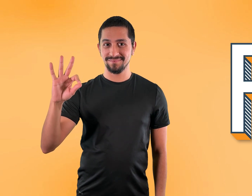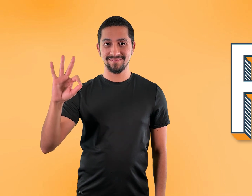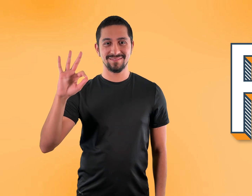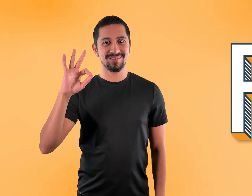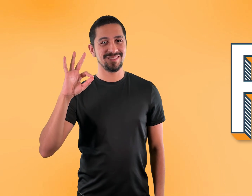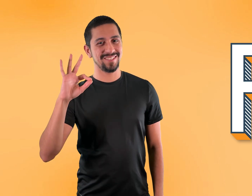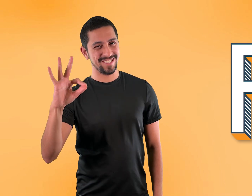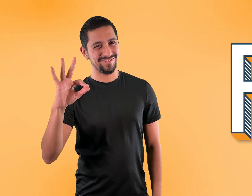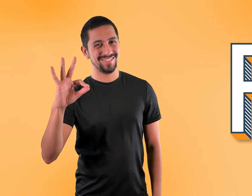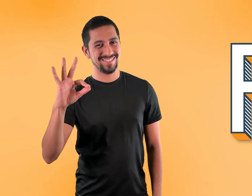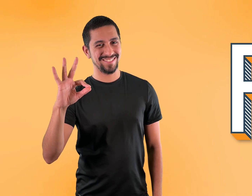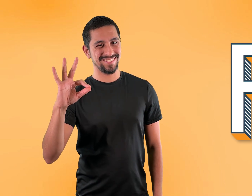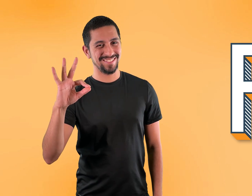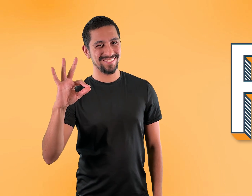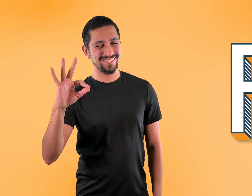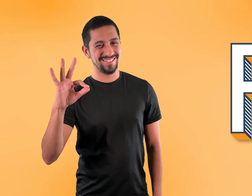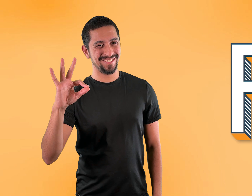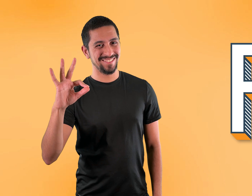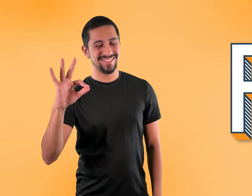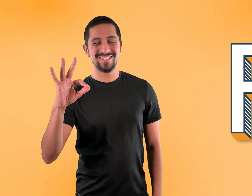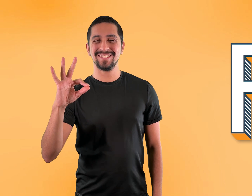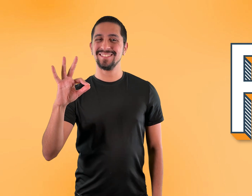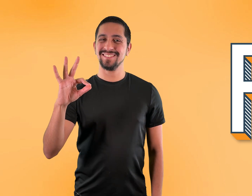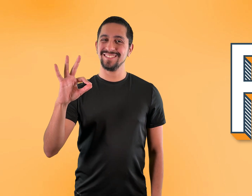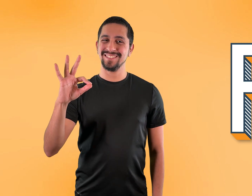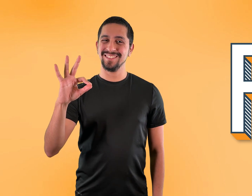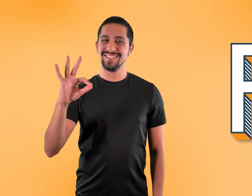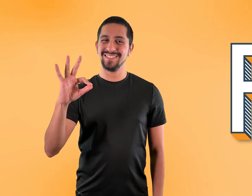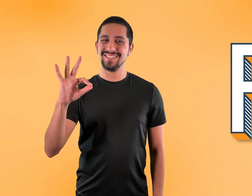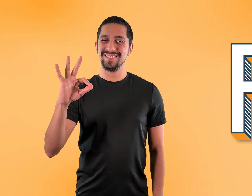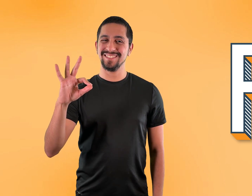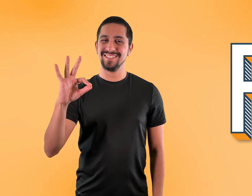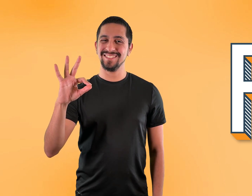other fingers stand up straight. F.